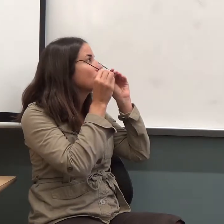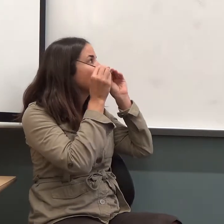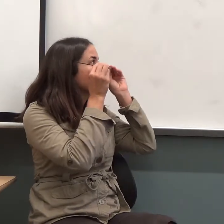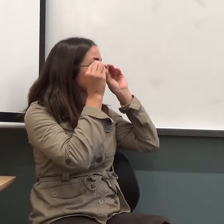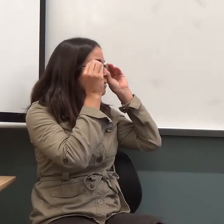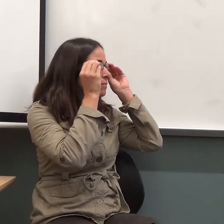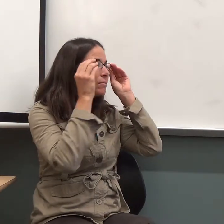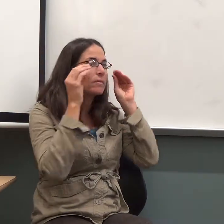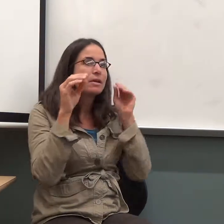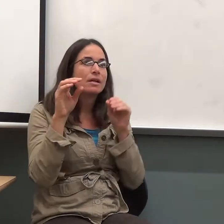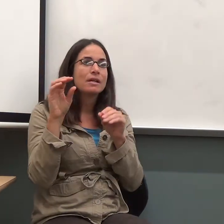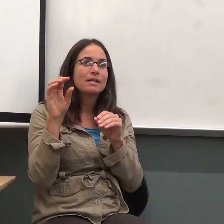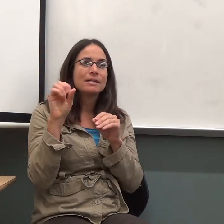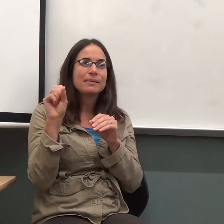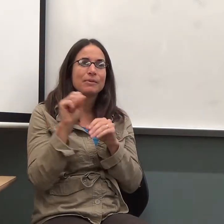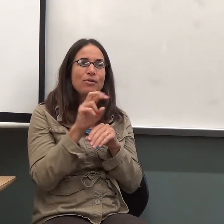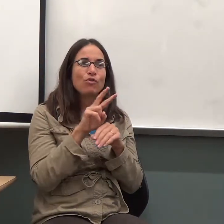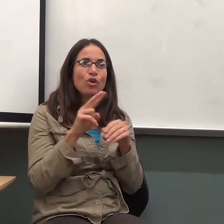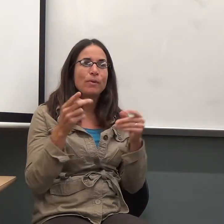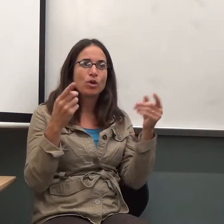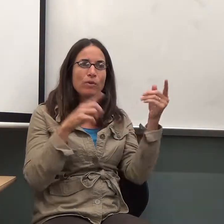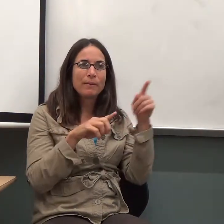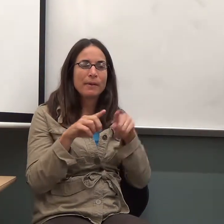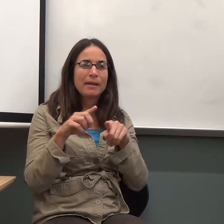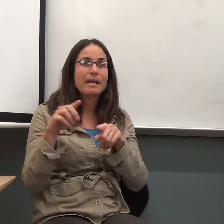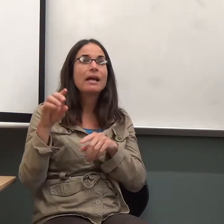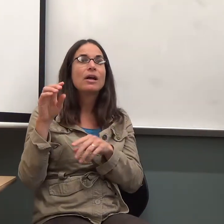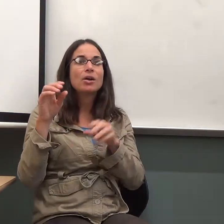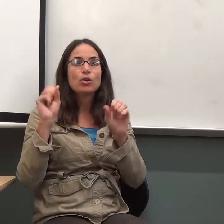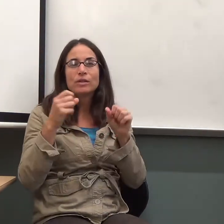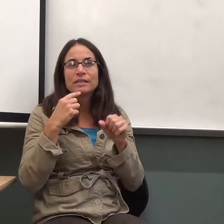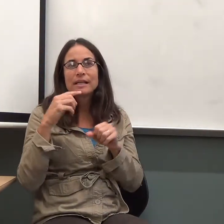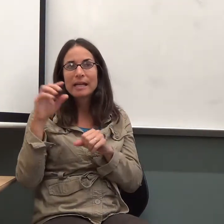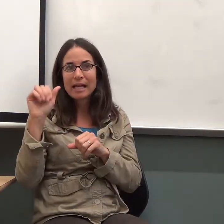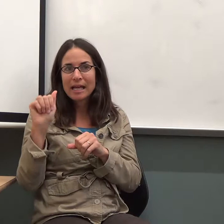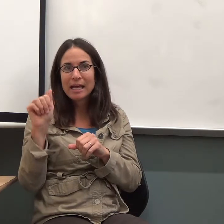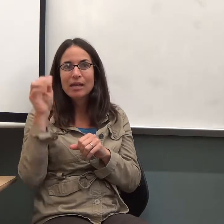verb agreement. We could say a future car takes,